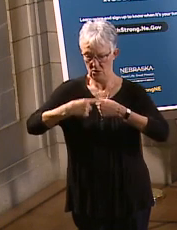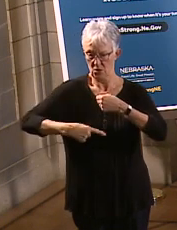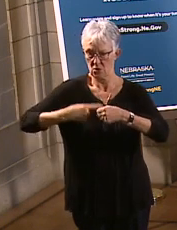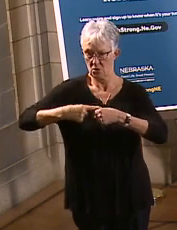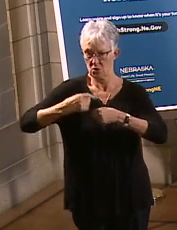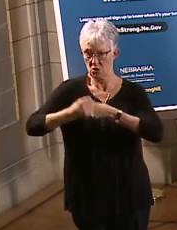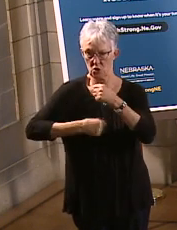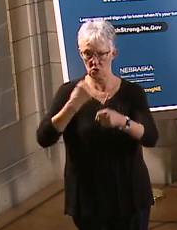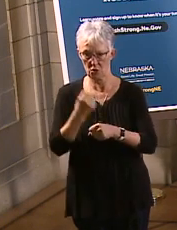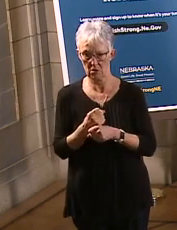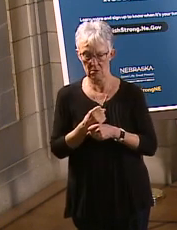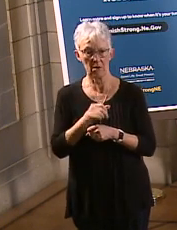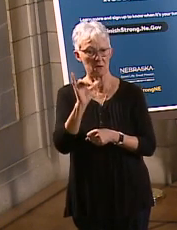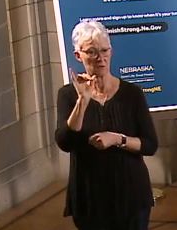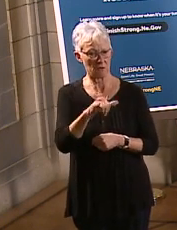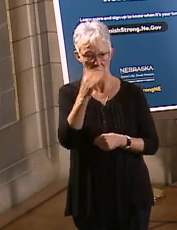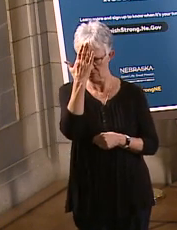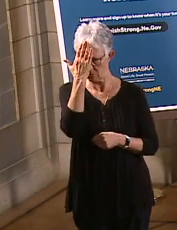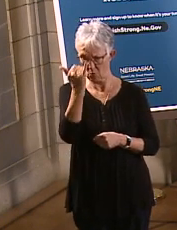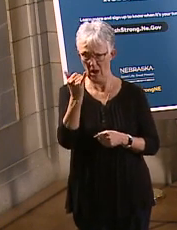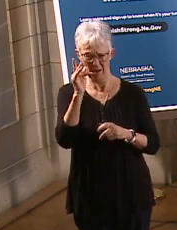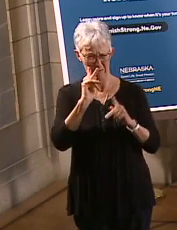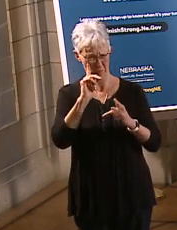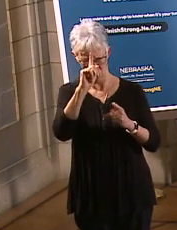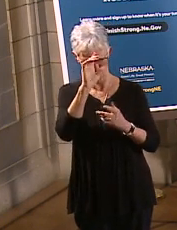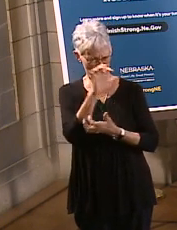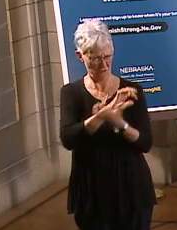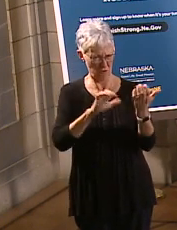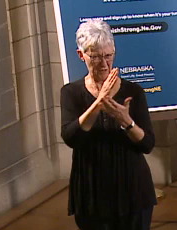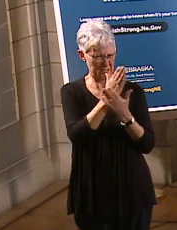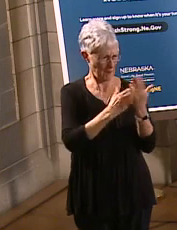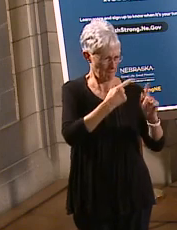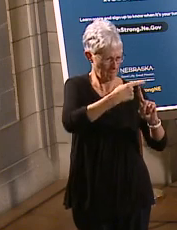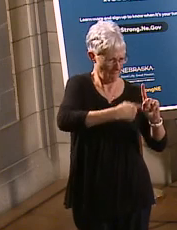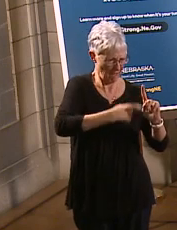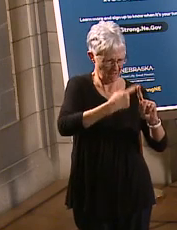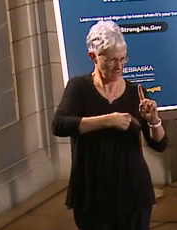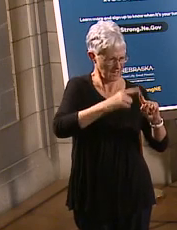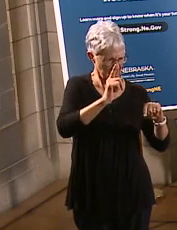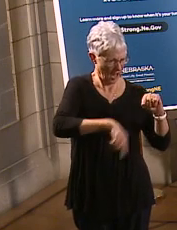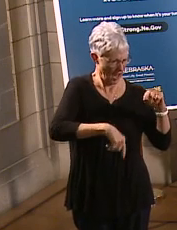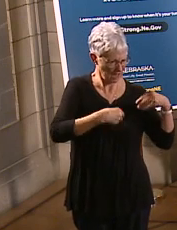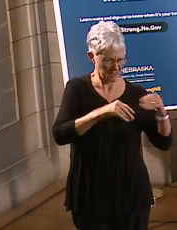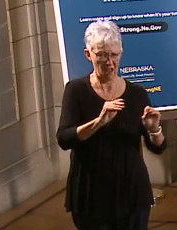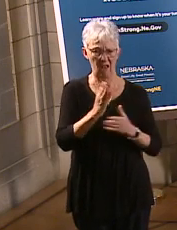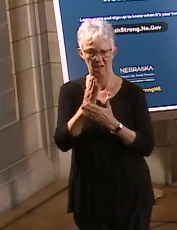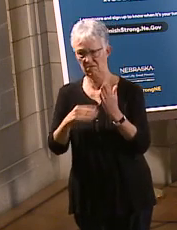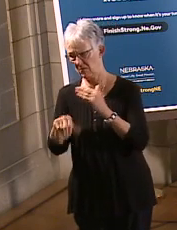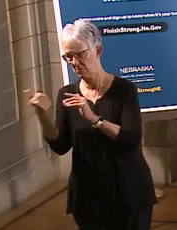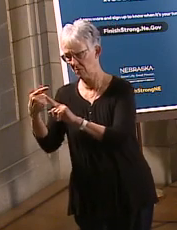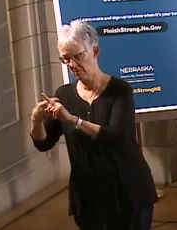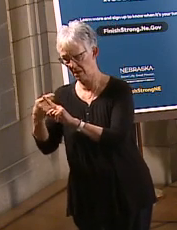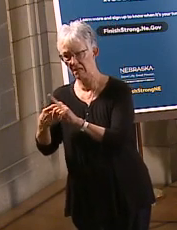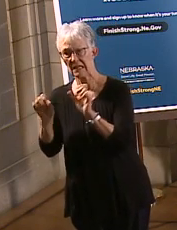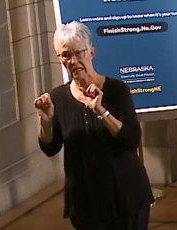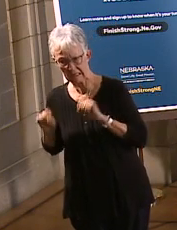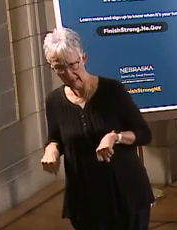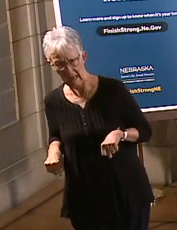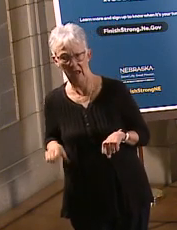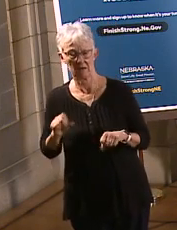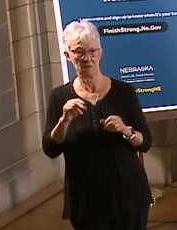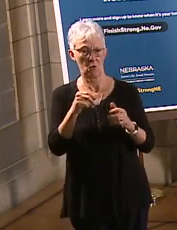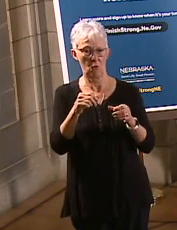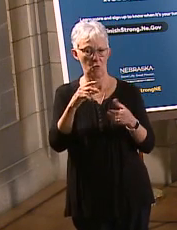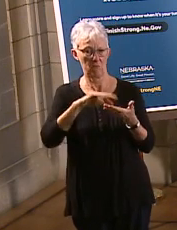the consumer confusion as to why we had to stop selling that during the summer months. Made it difficult for our gas stations across the state and so